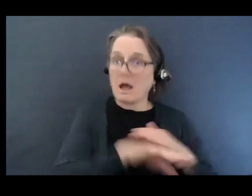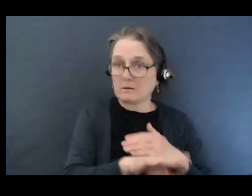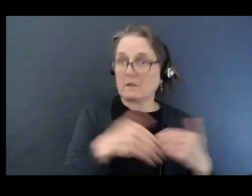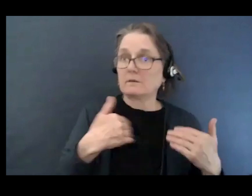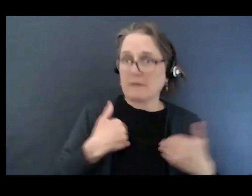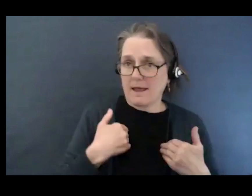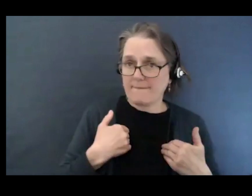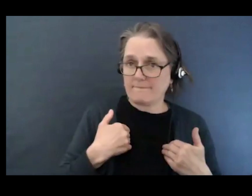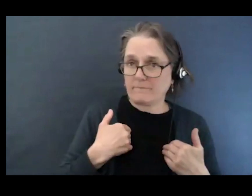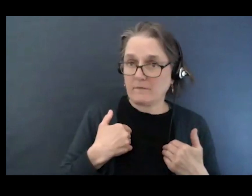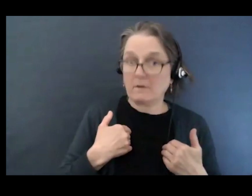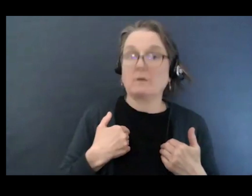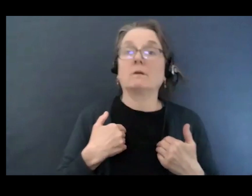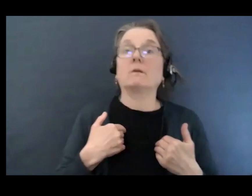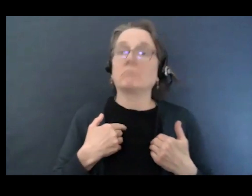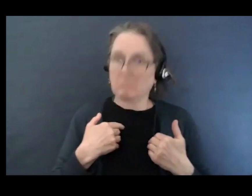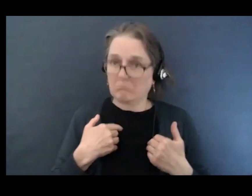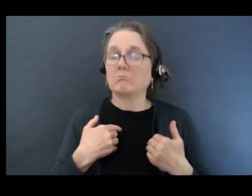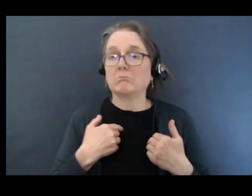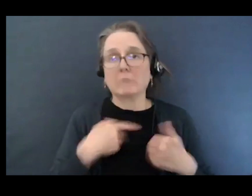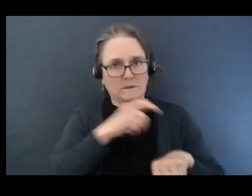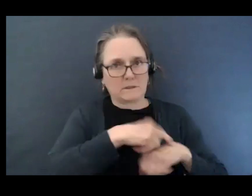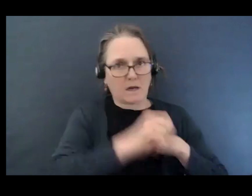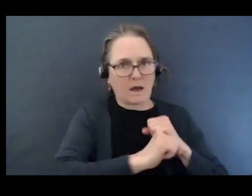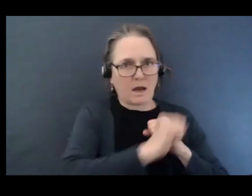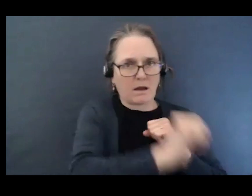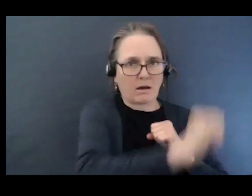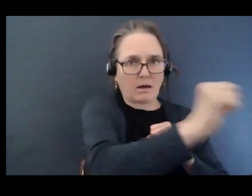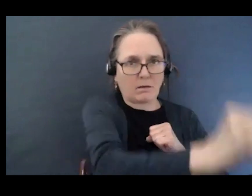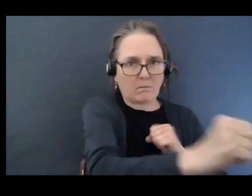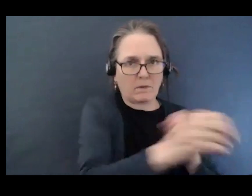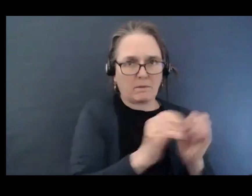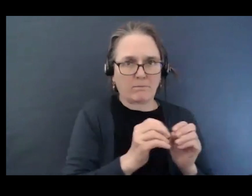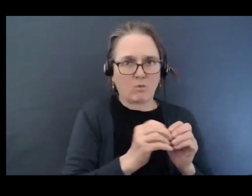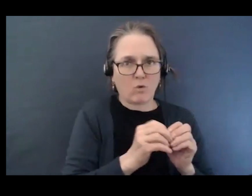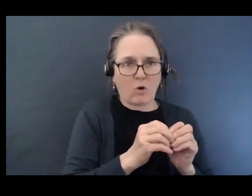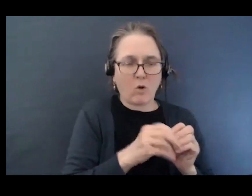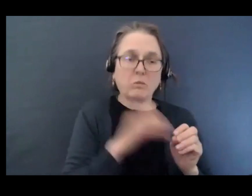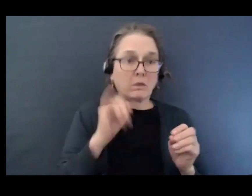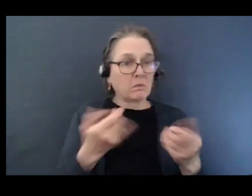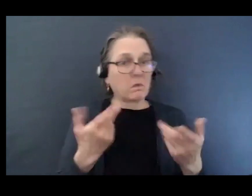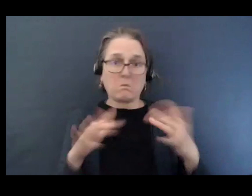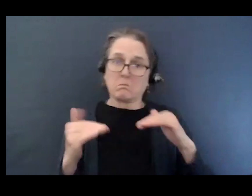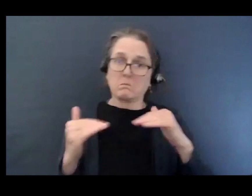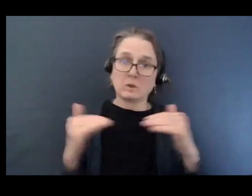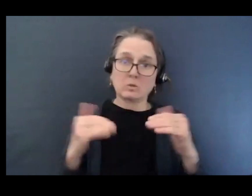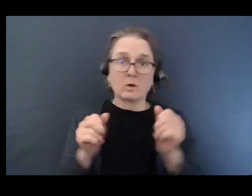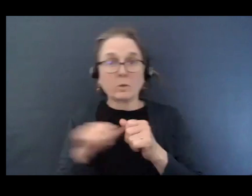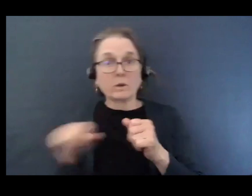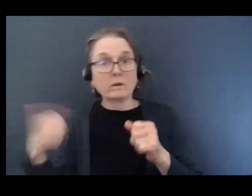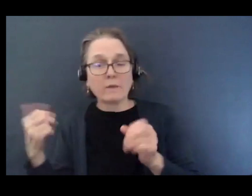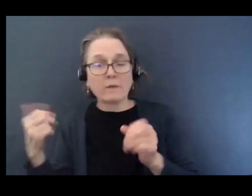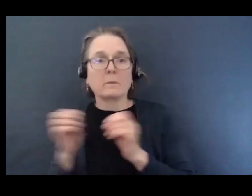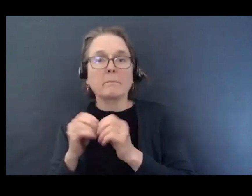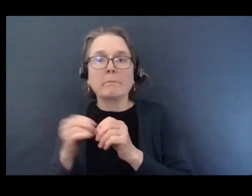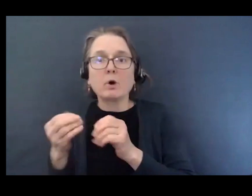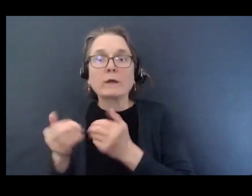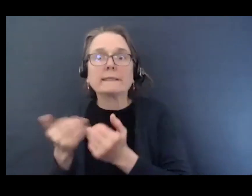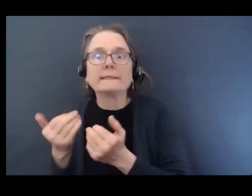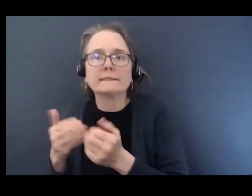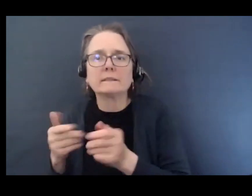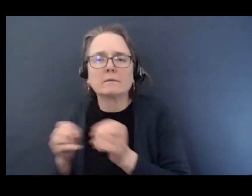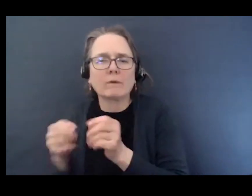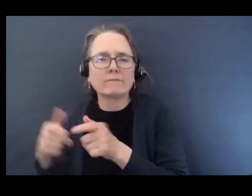going on in this field. The main deficit is the database available in that some cities have